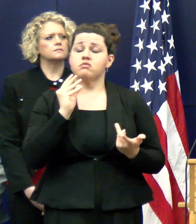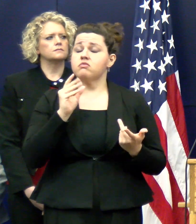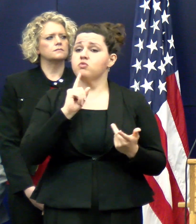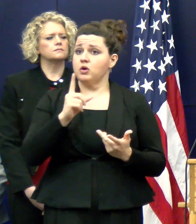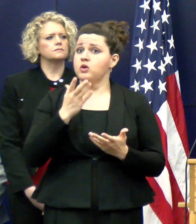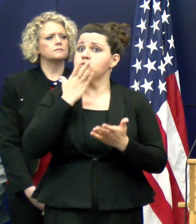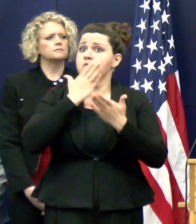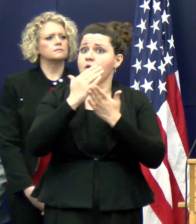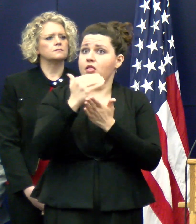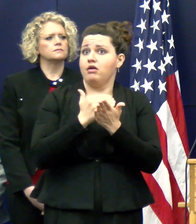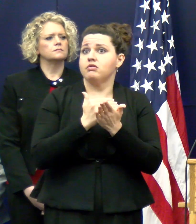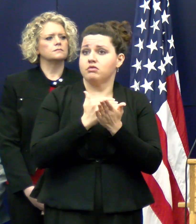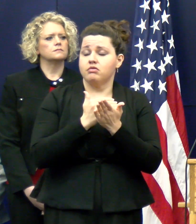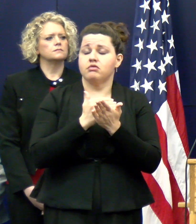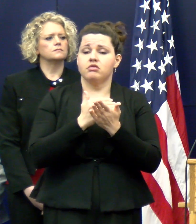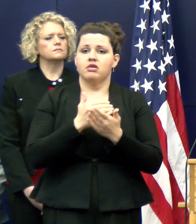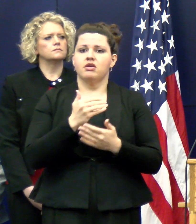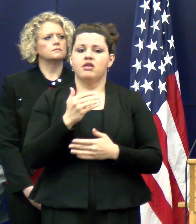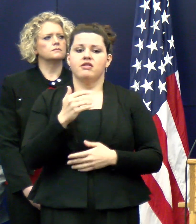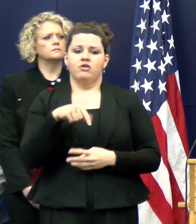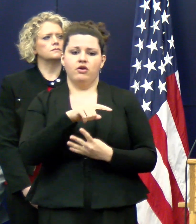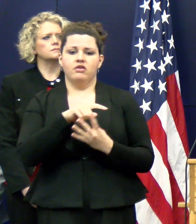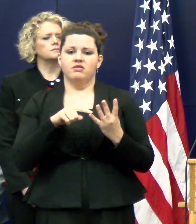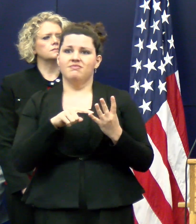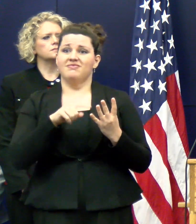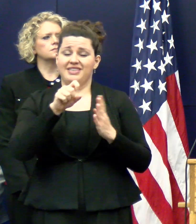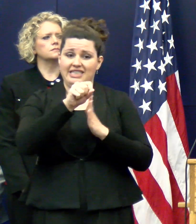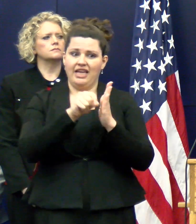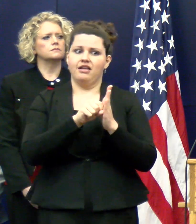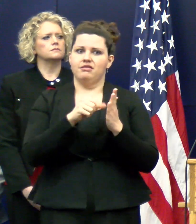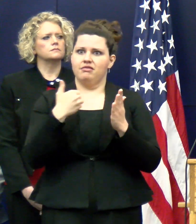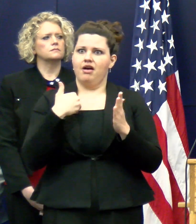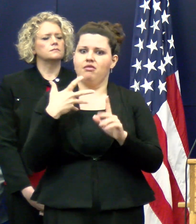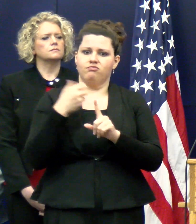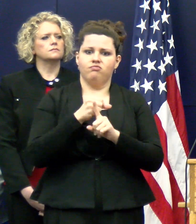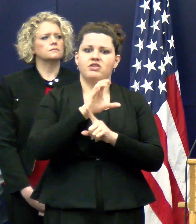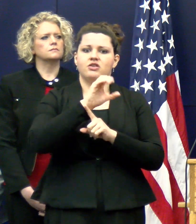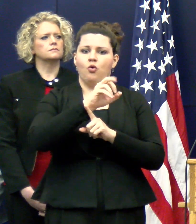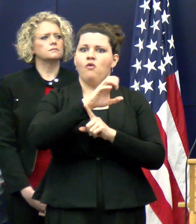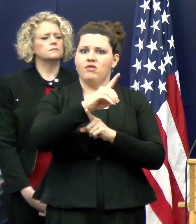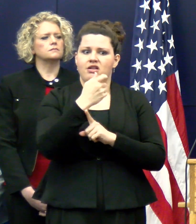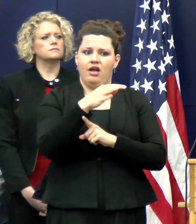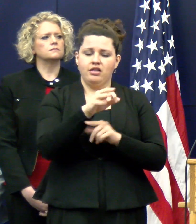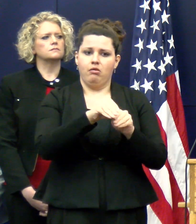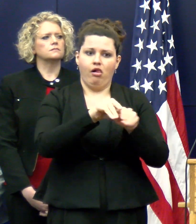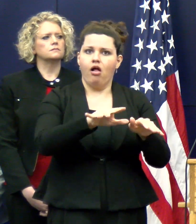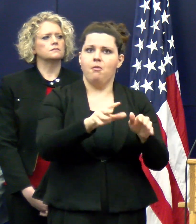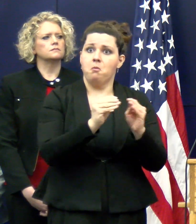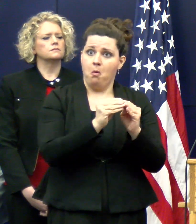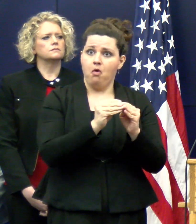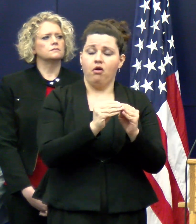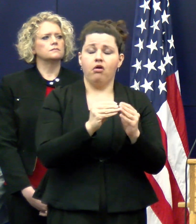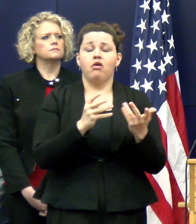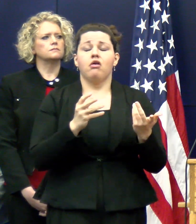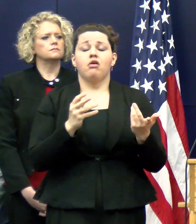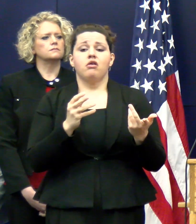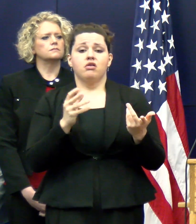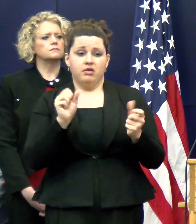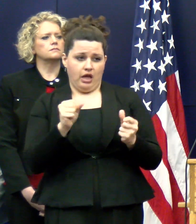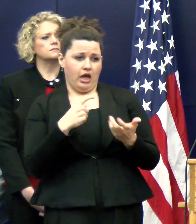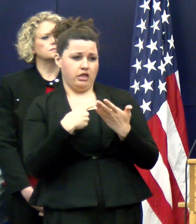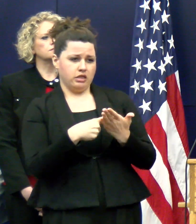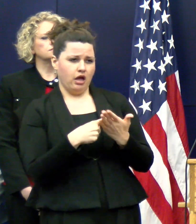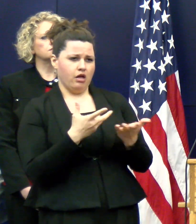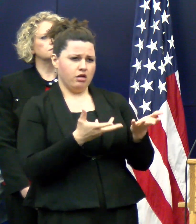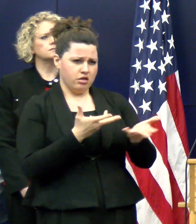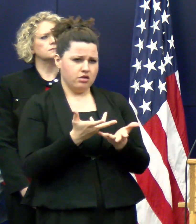valuable lesson, especially some of the 4 states that have been impacted, at a higher rate than we have. We're able to visit with them